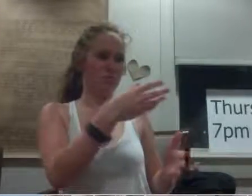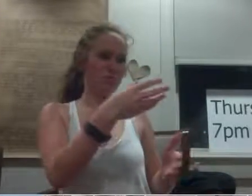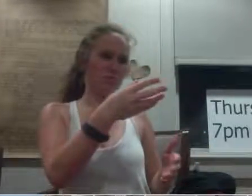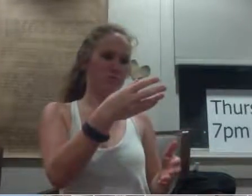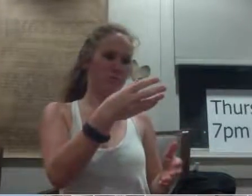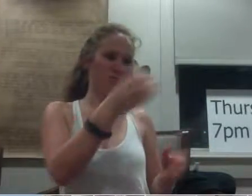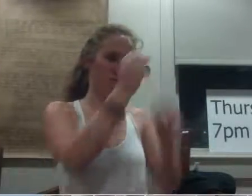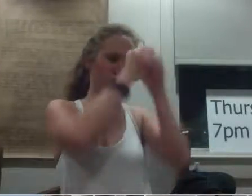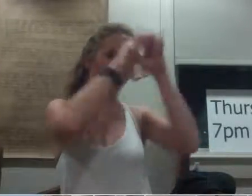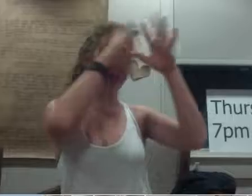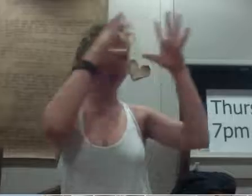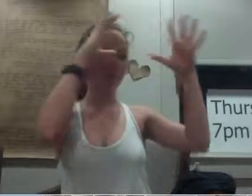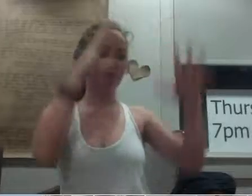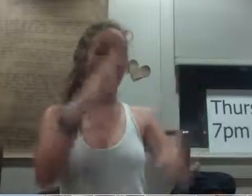I won't allow you to steal.